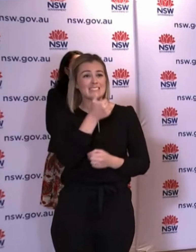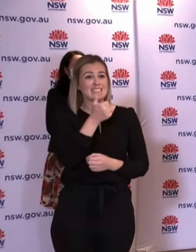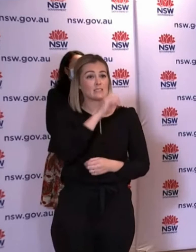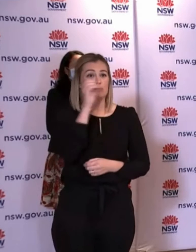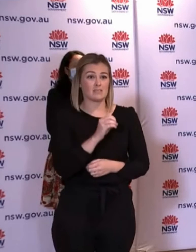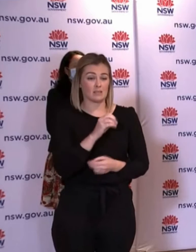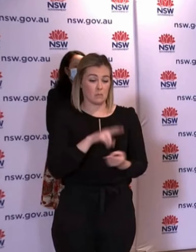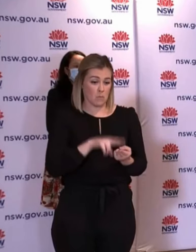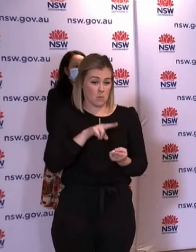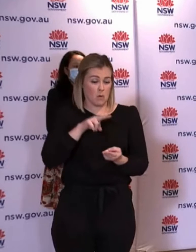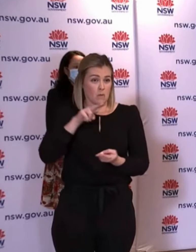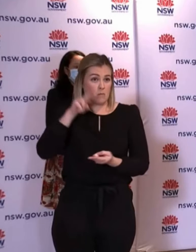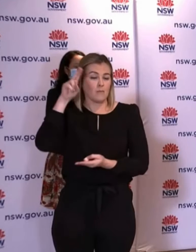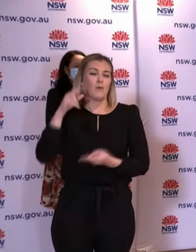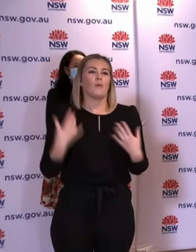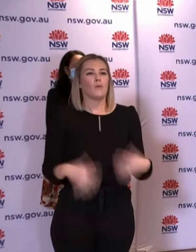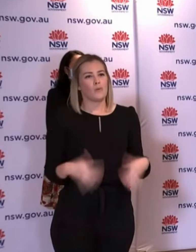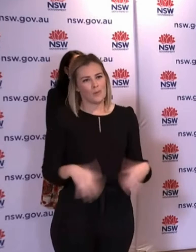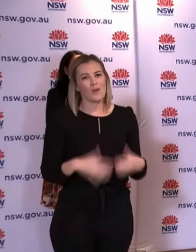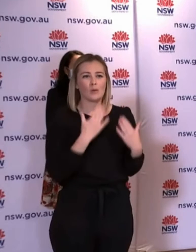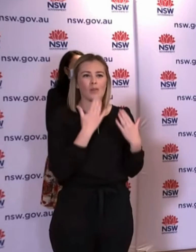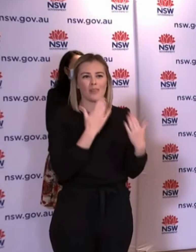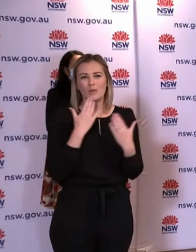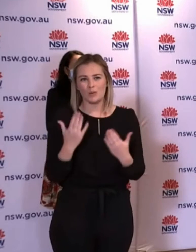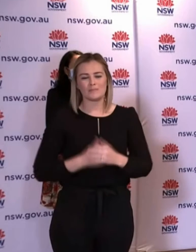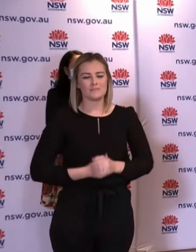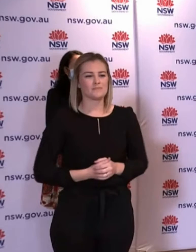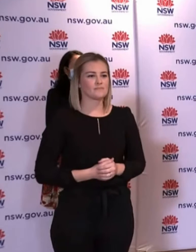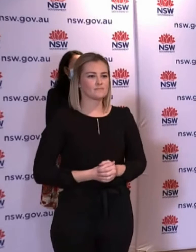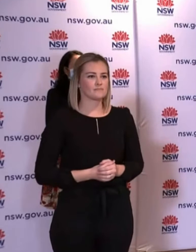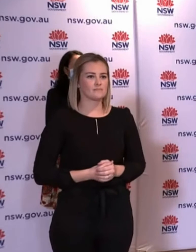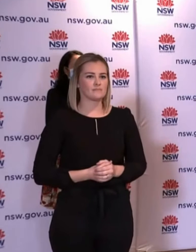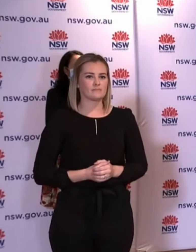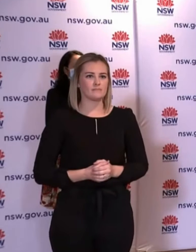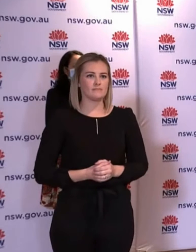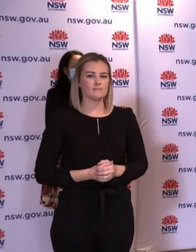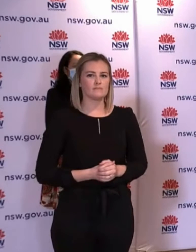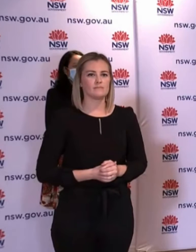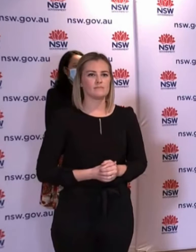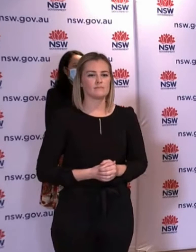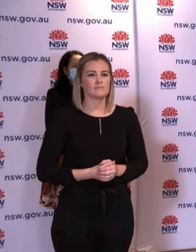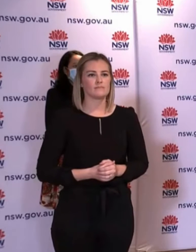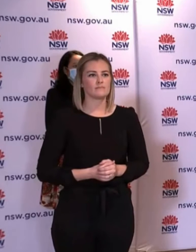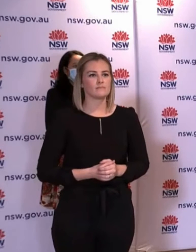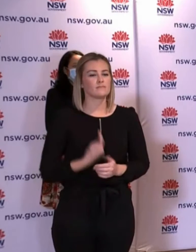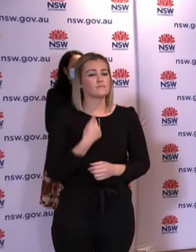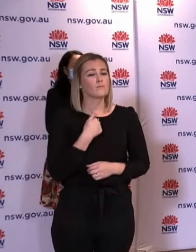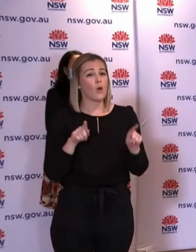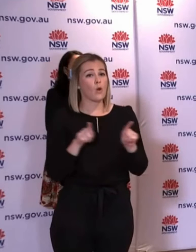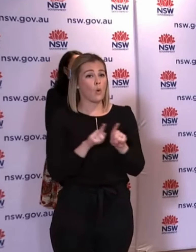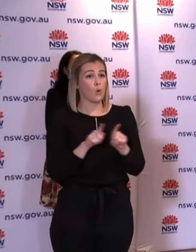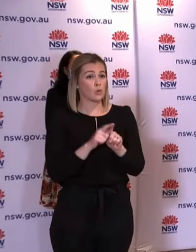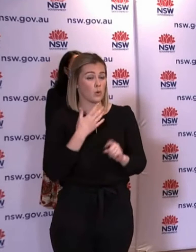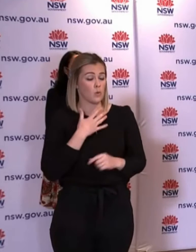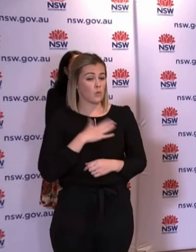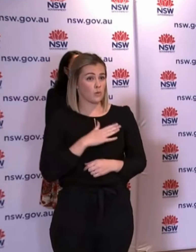And again, thank you to each of them who've come forward. I also want to thank, though, the residents who are in the